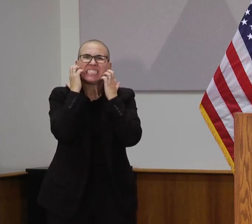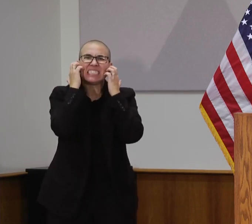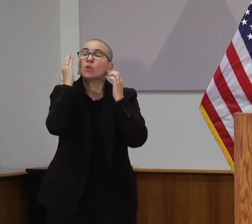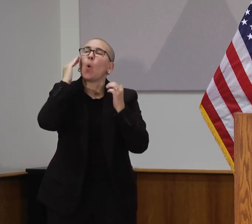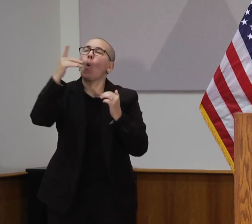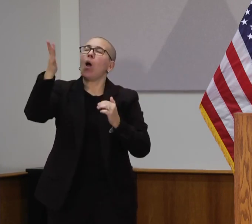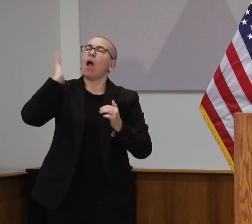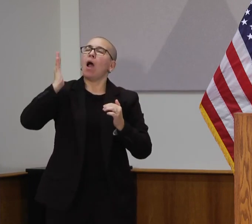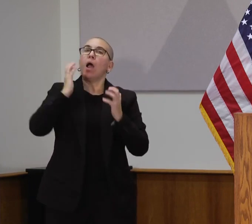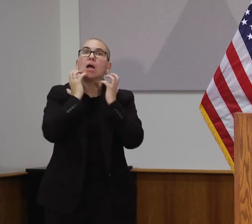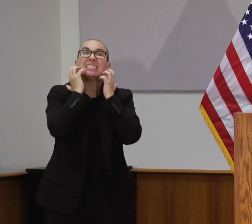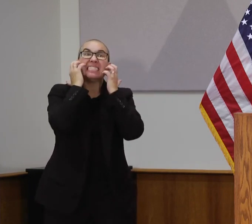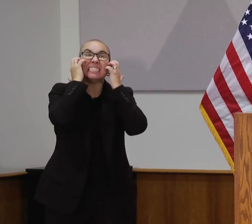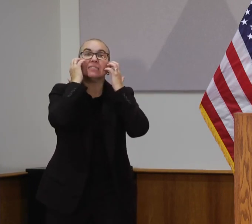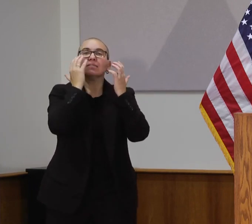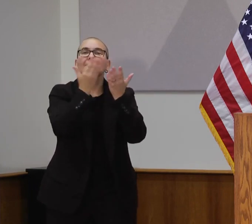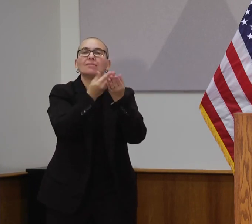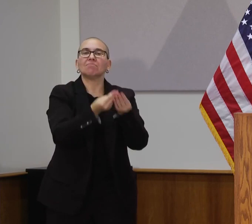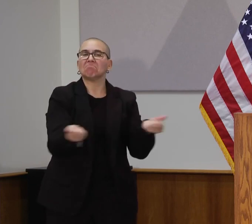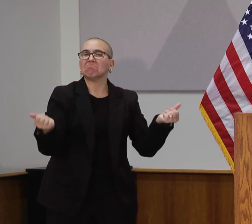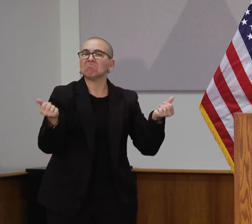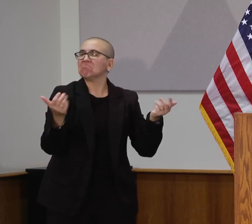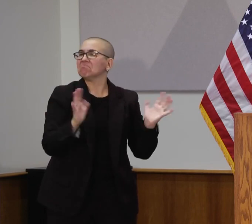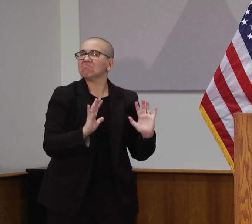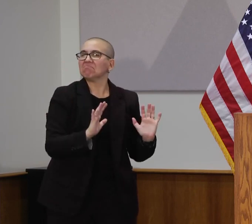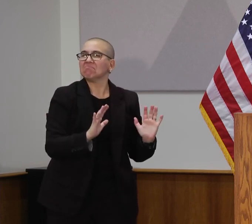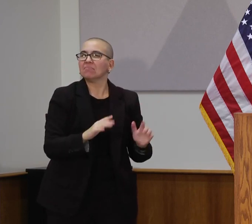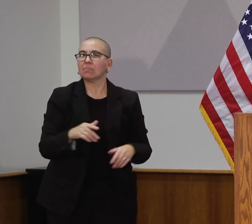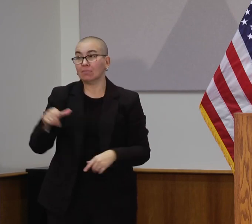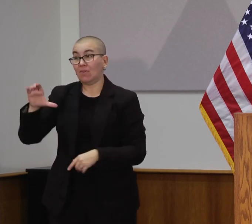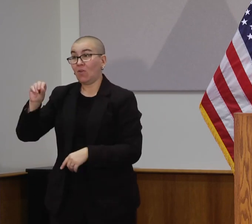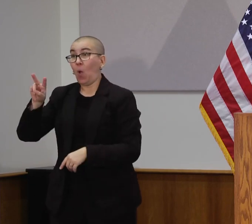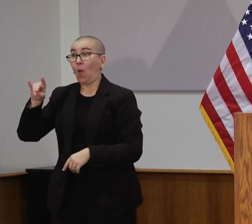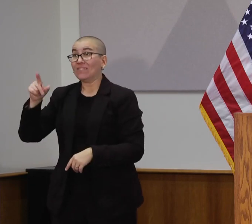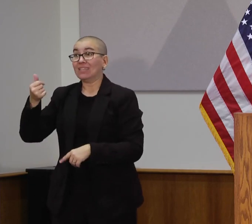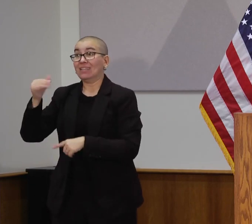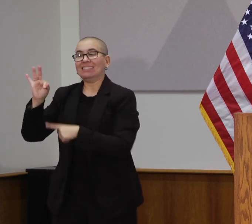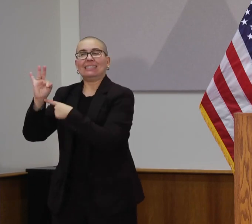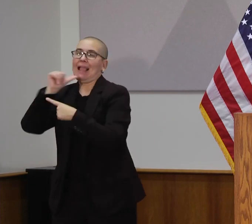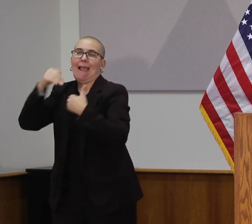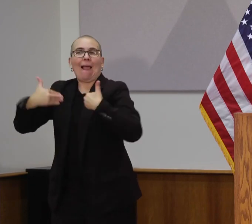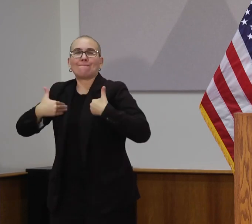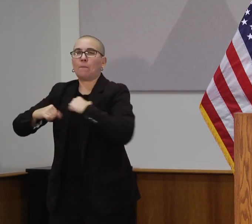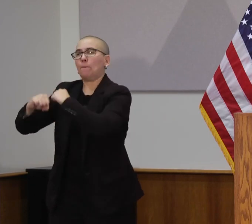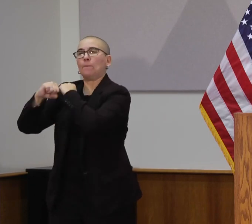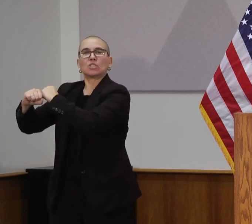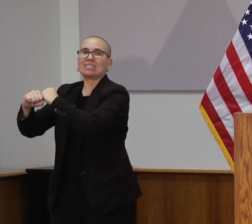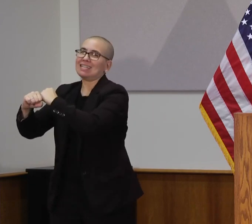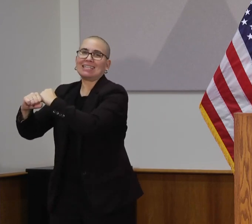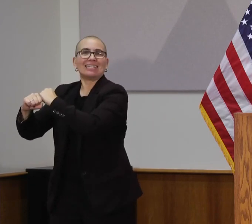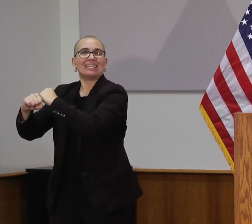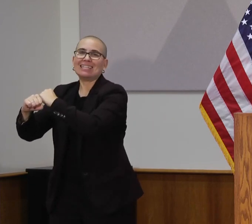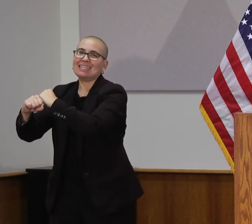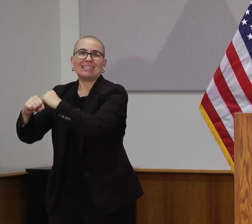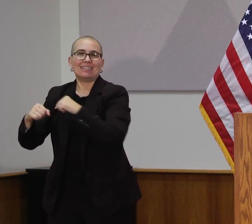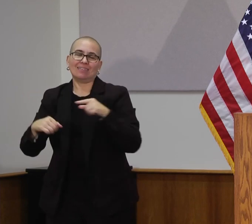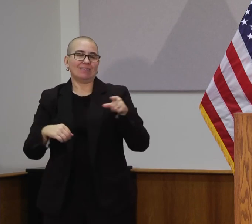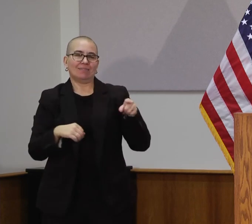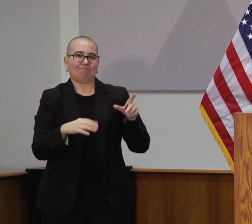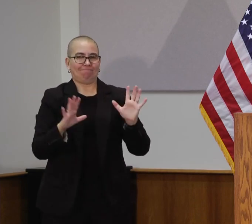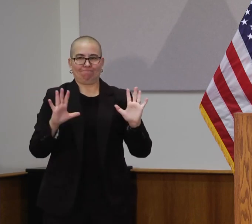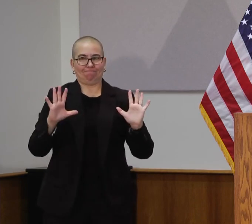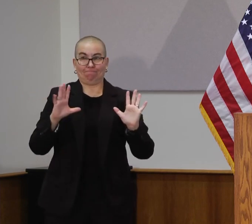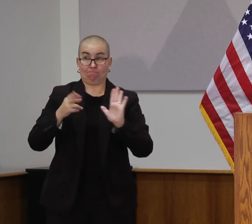you have lifetime protection. We don't know that about COVID. And so not only do we not know what your outcome will be if you